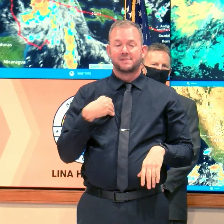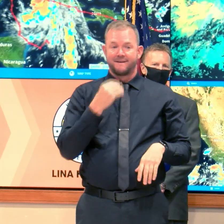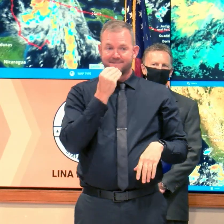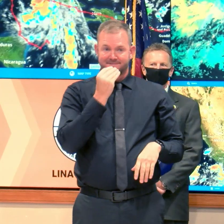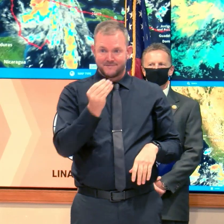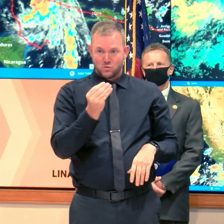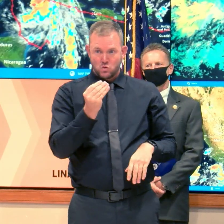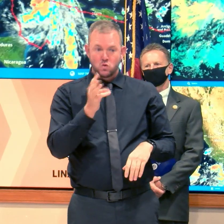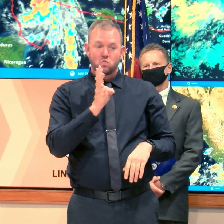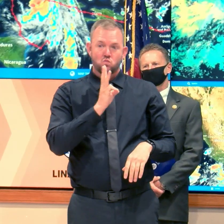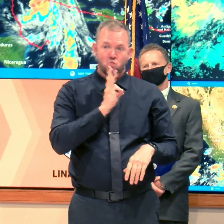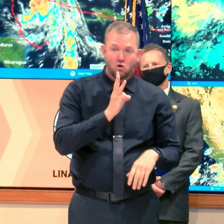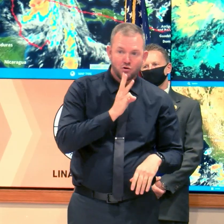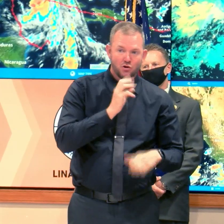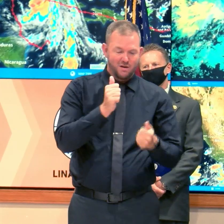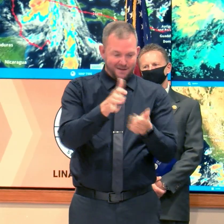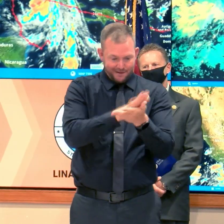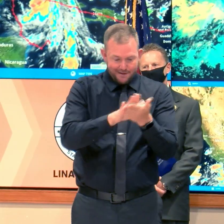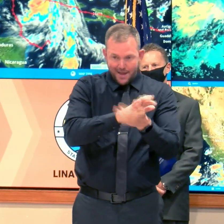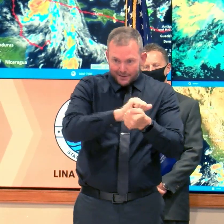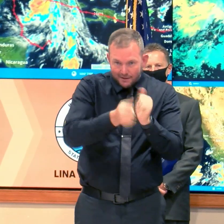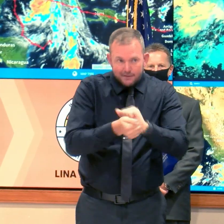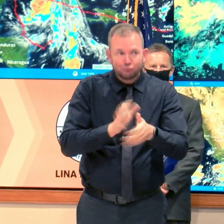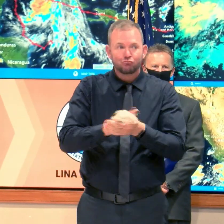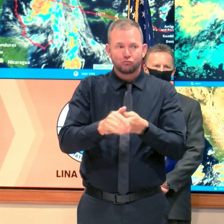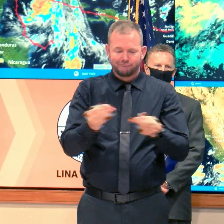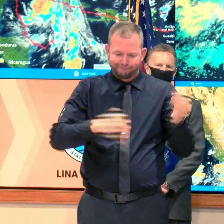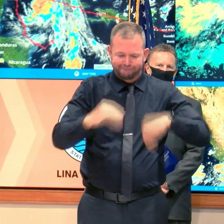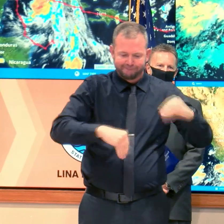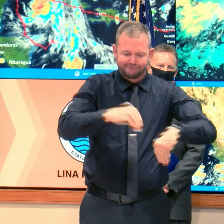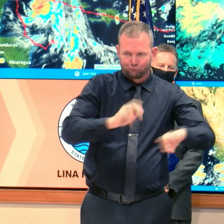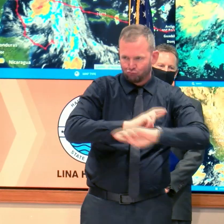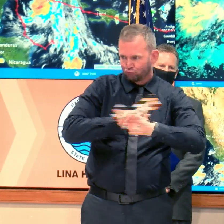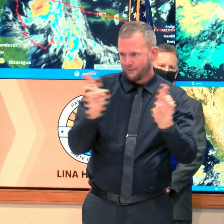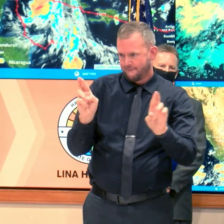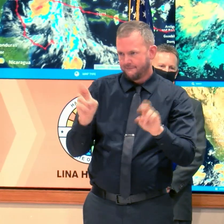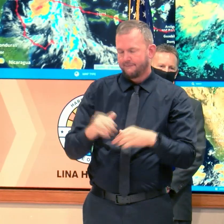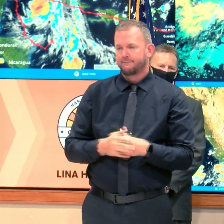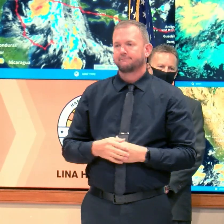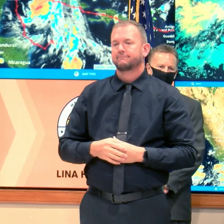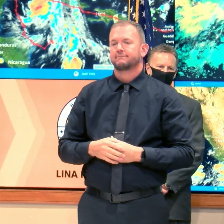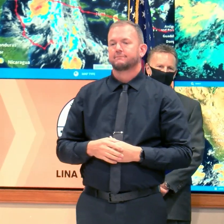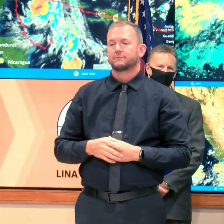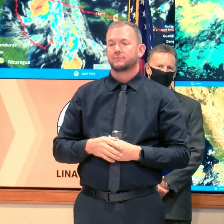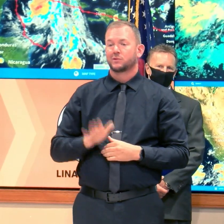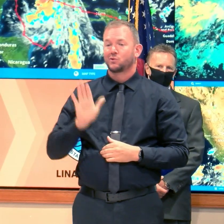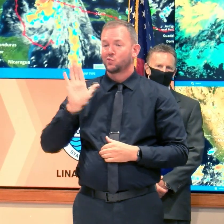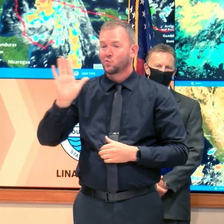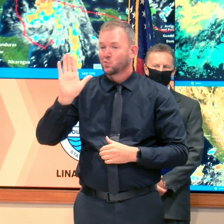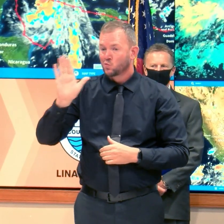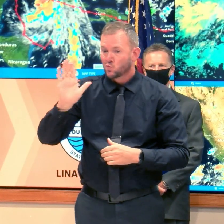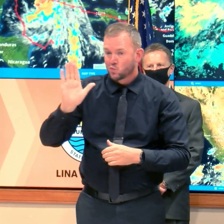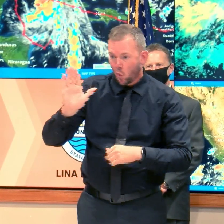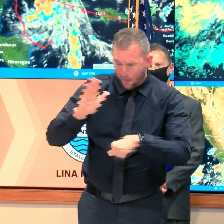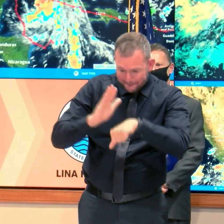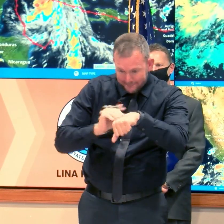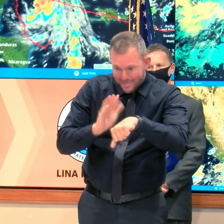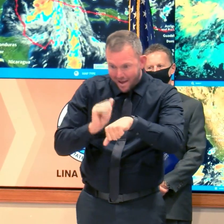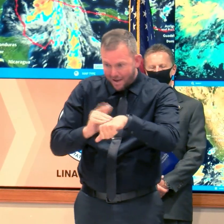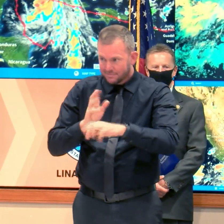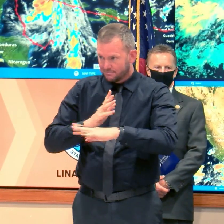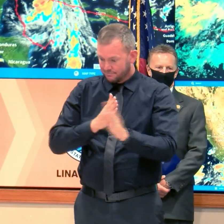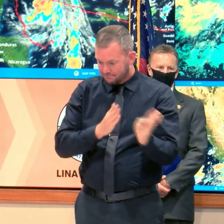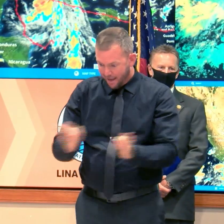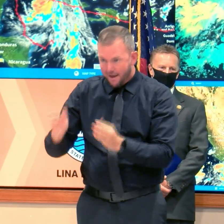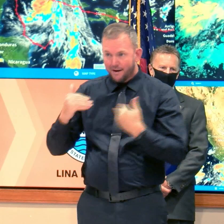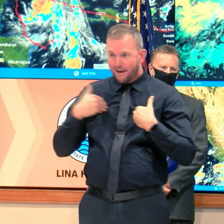if there were prolonged power outages. Don't forget about your pets, your furry friends. For folks living